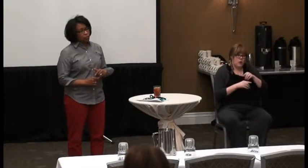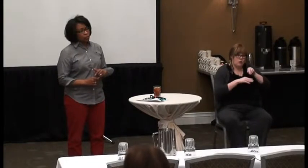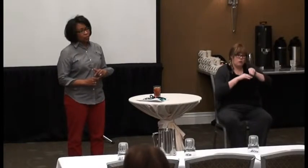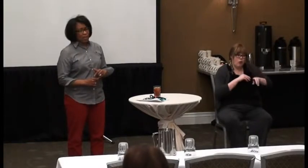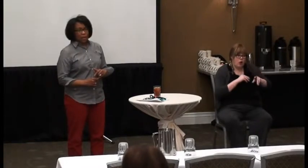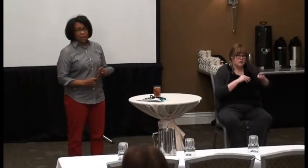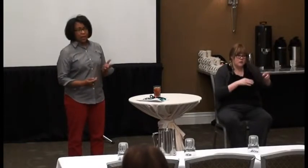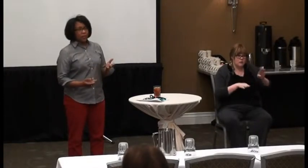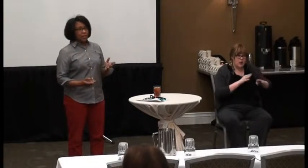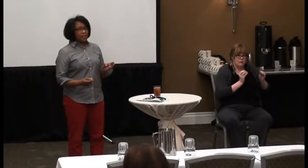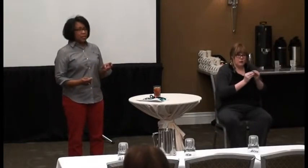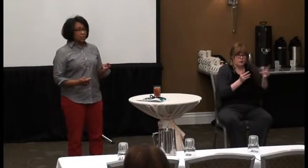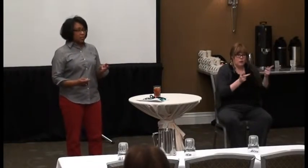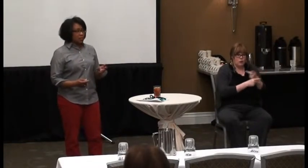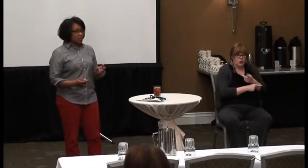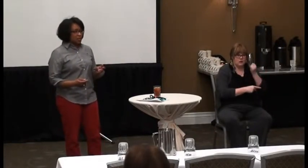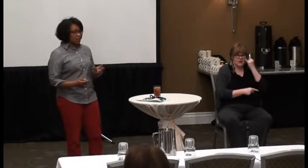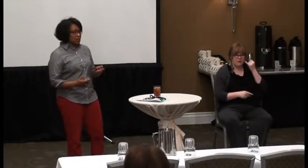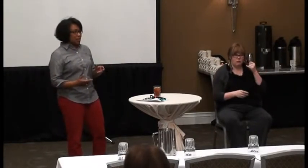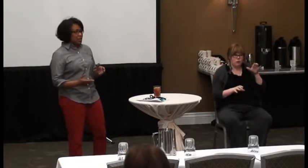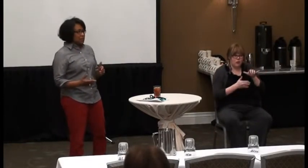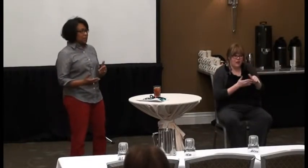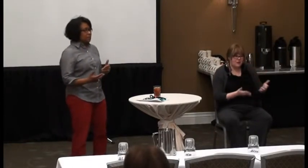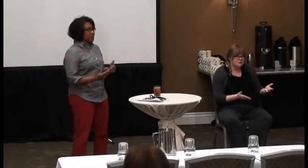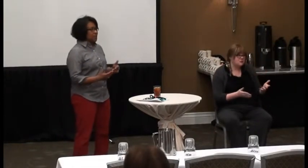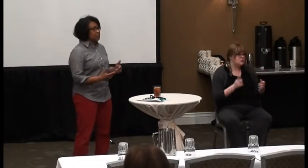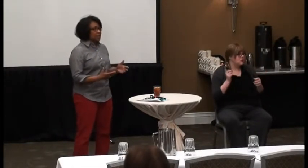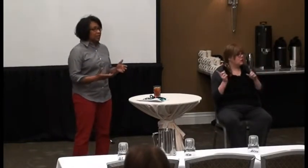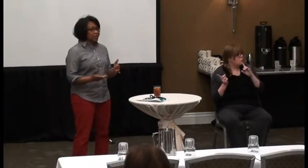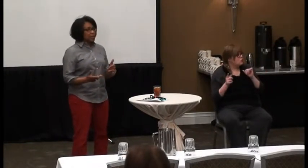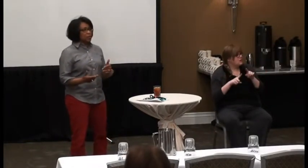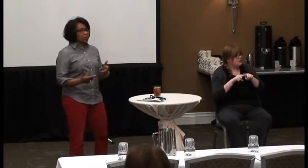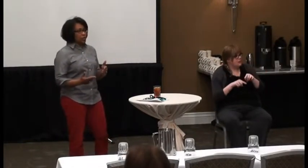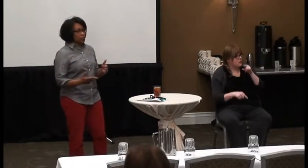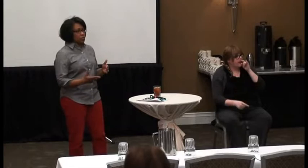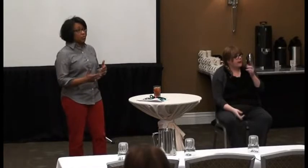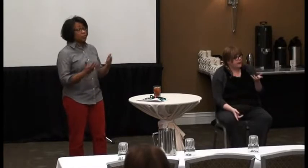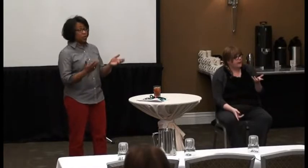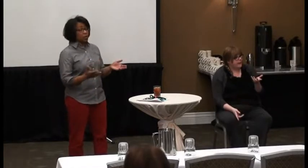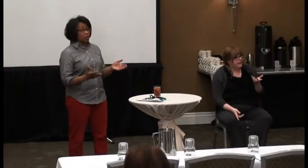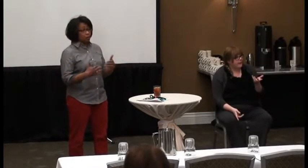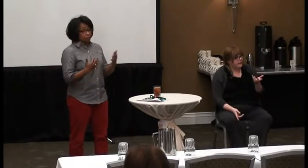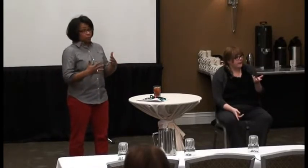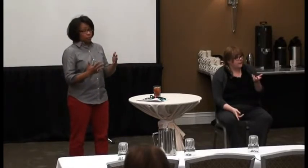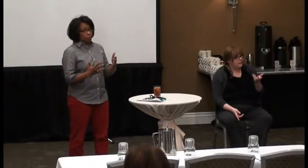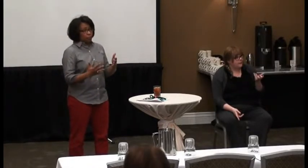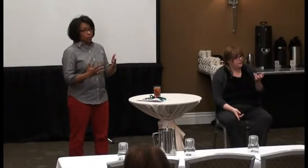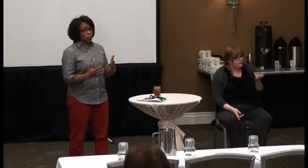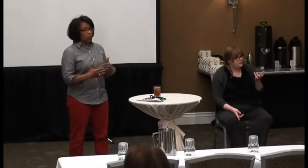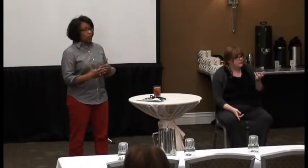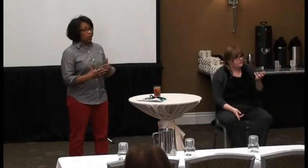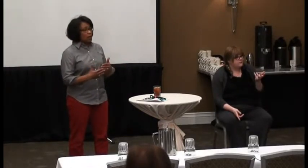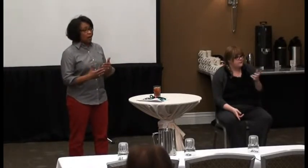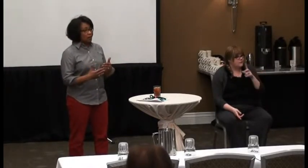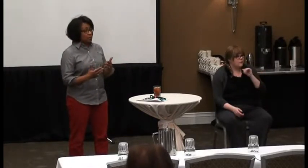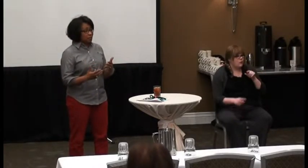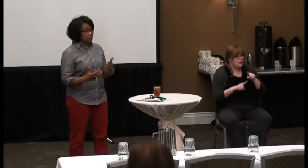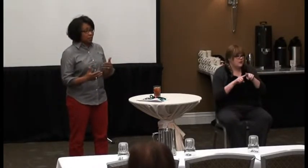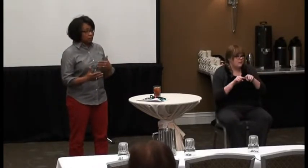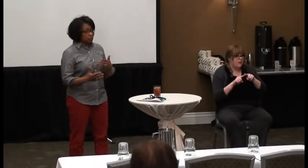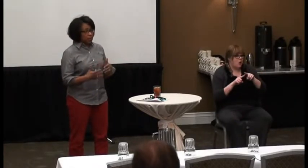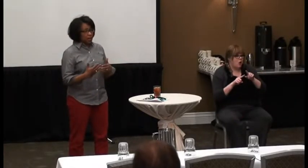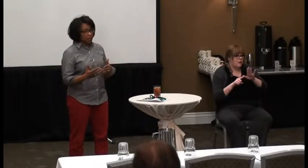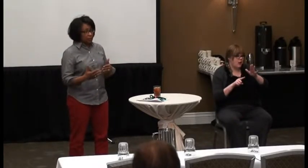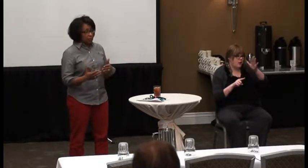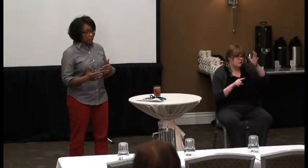that? You know, I think it depends on the kid. You're not necessarily feeding into it. I think they're going to, depending on where they are